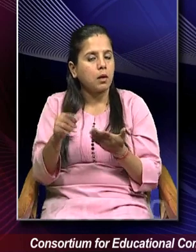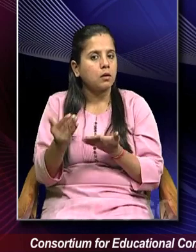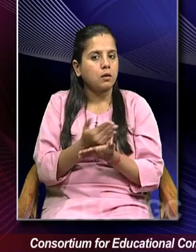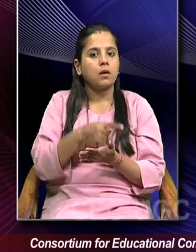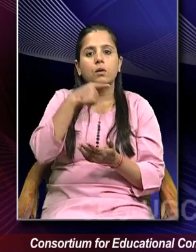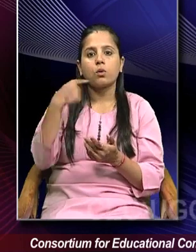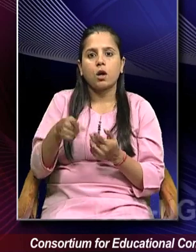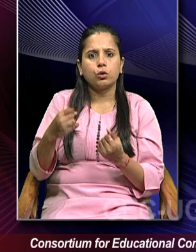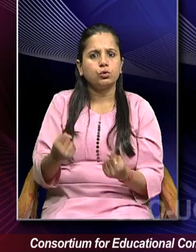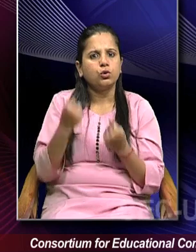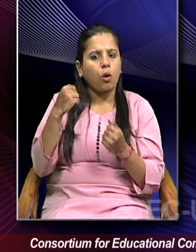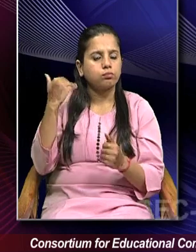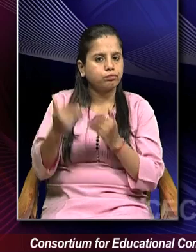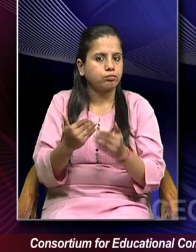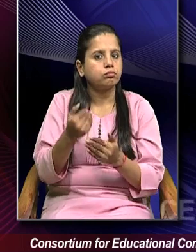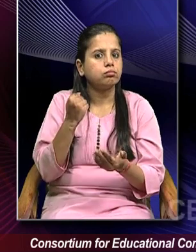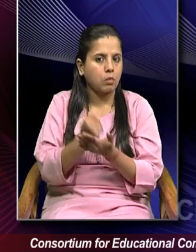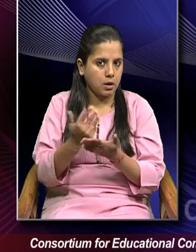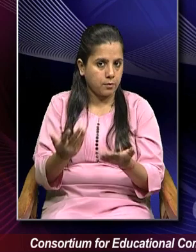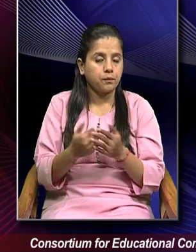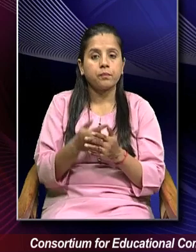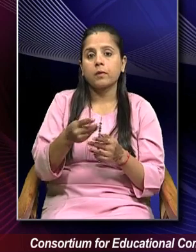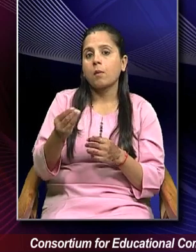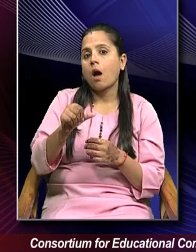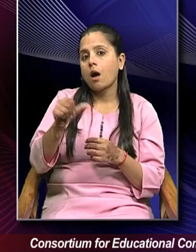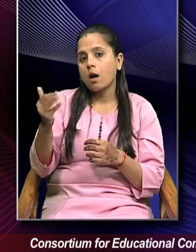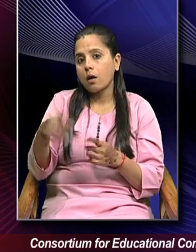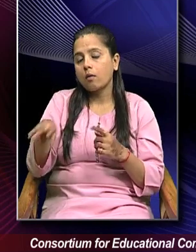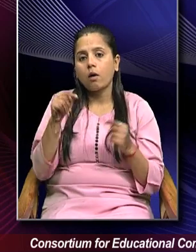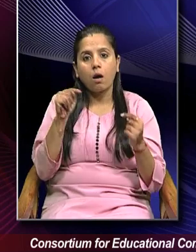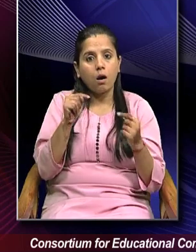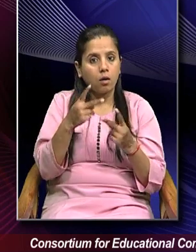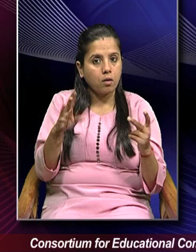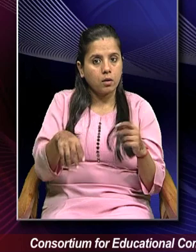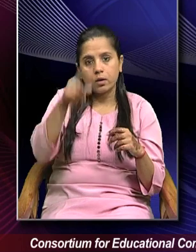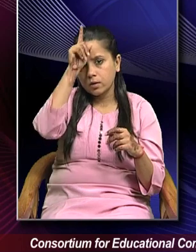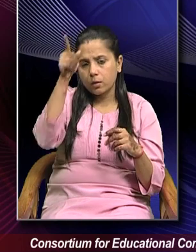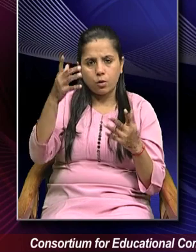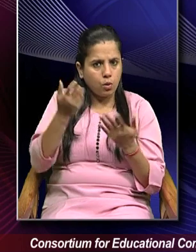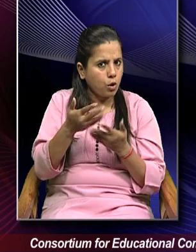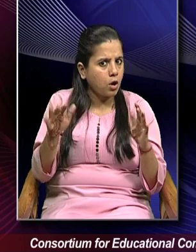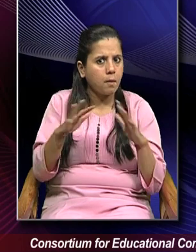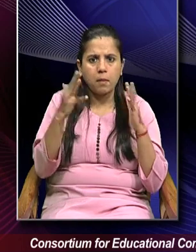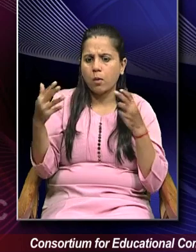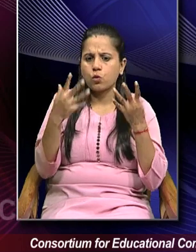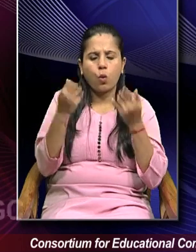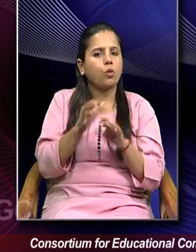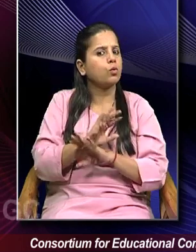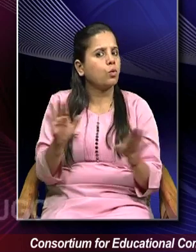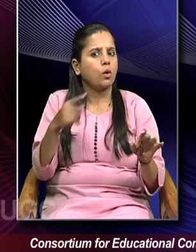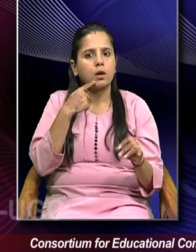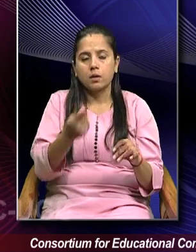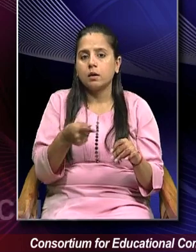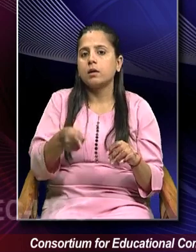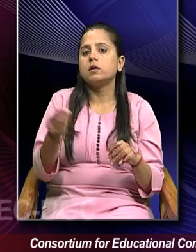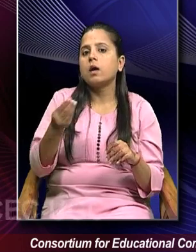would grow stronger after that. And there are others, those who have argued that Germany did not want a major war at all, and